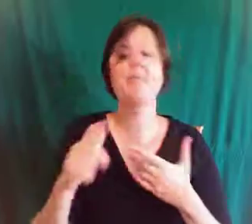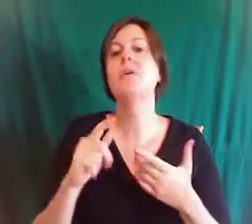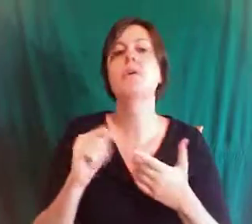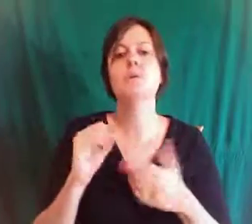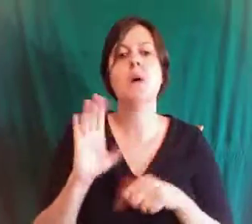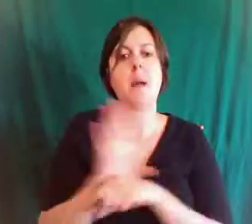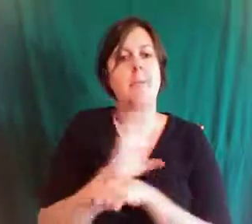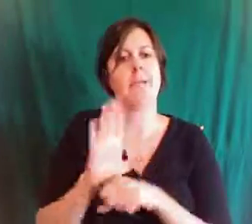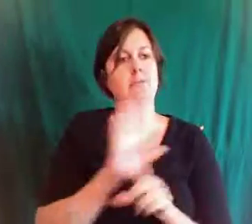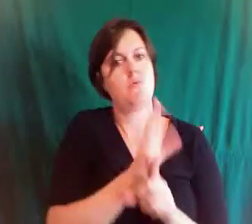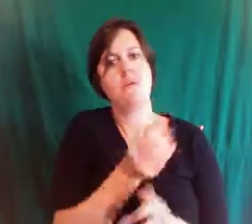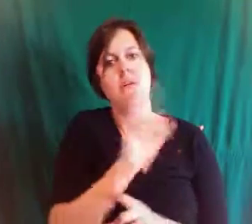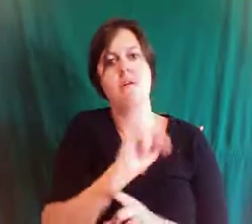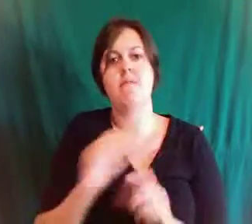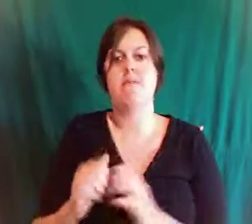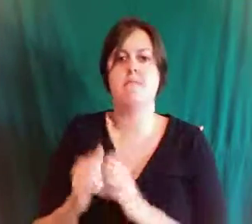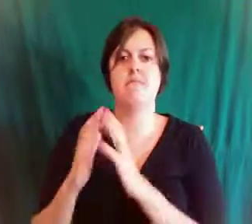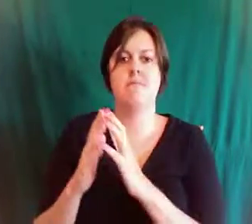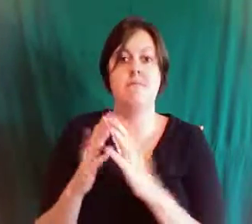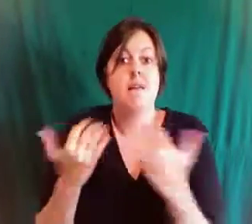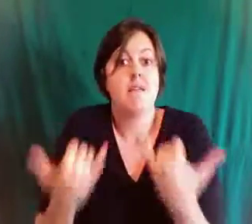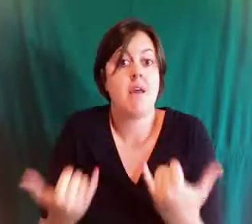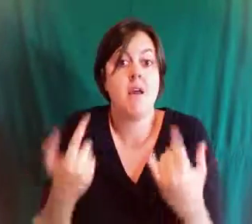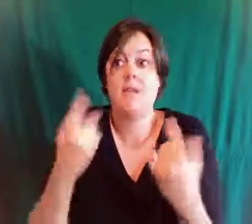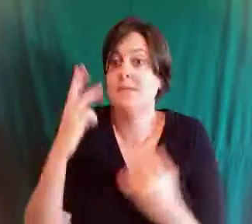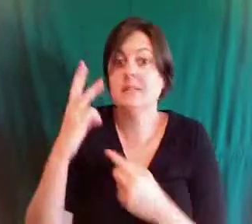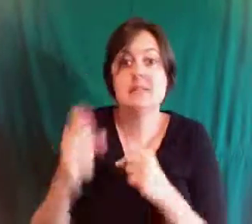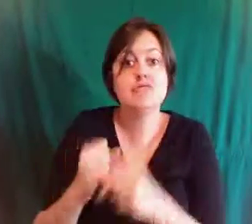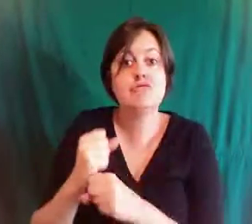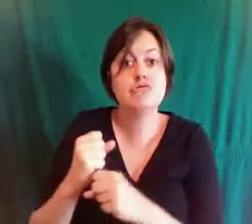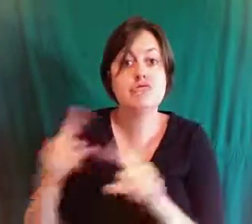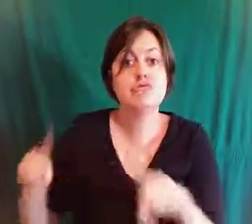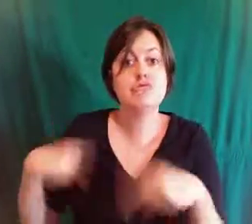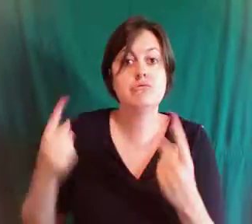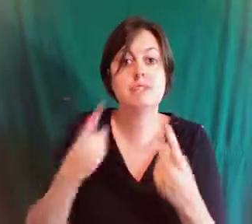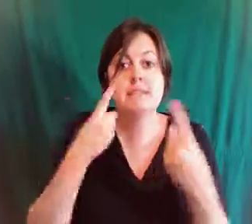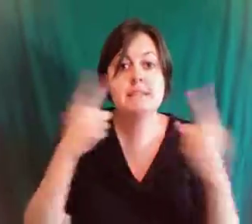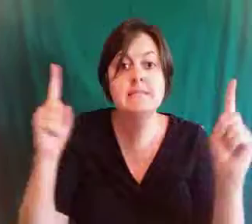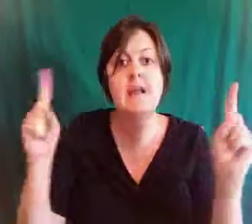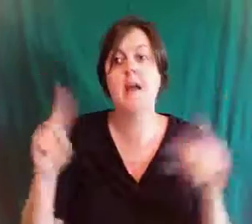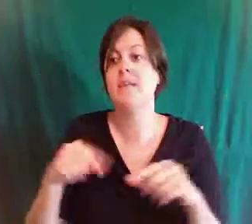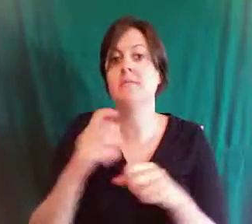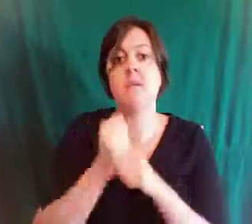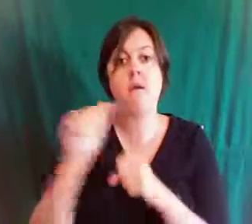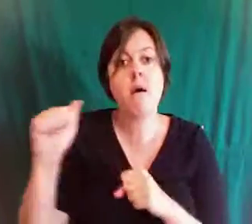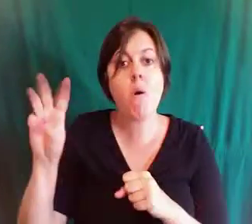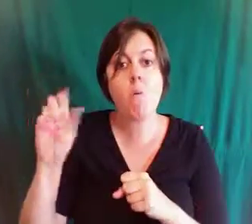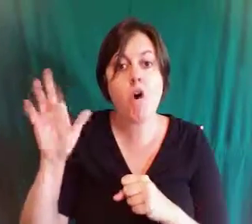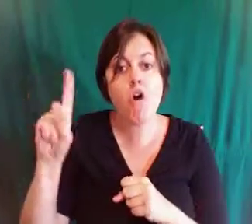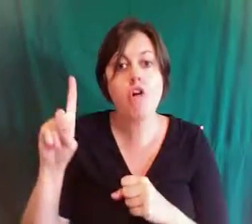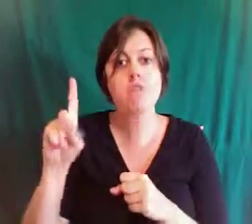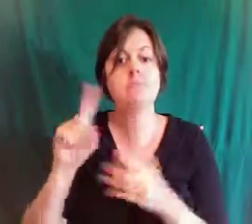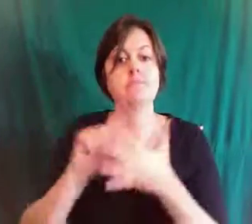success, an award-winning business. So what I want us to do now is I want to talk